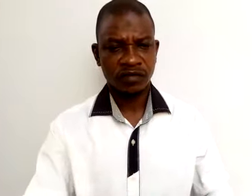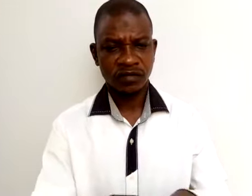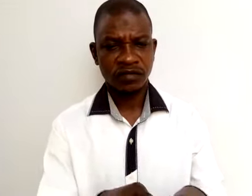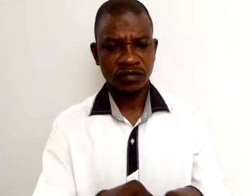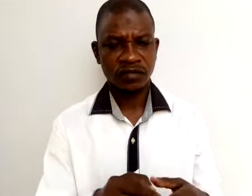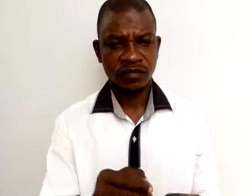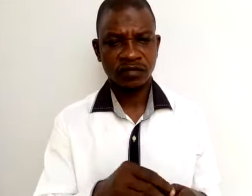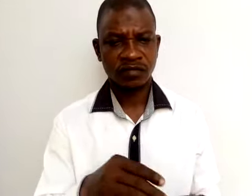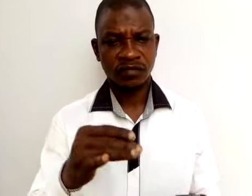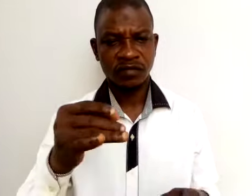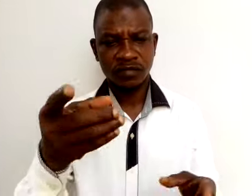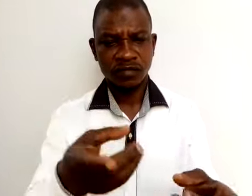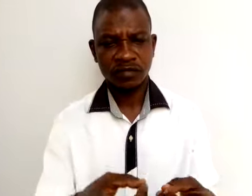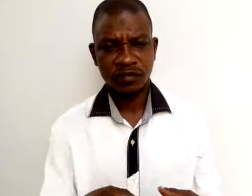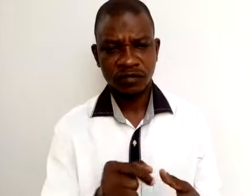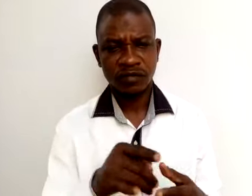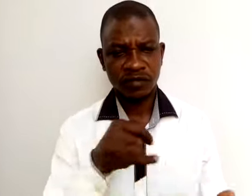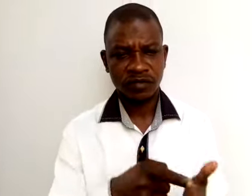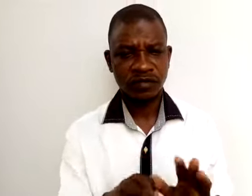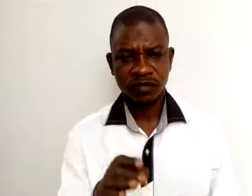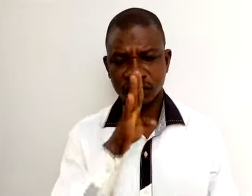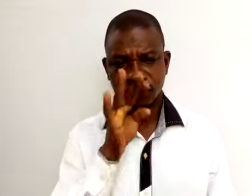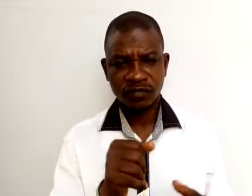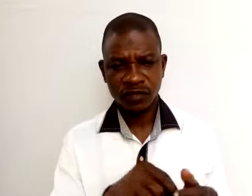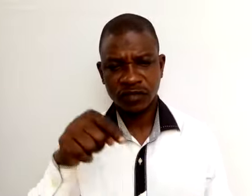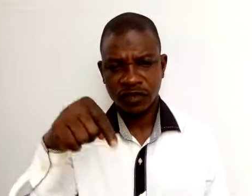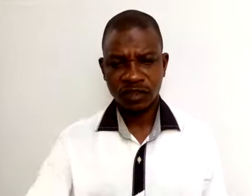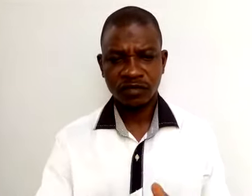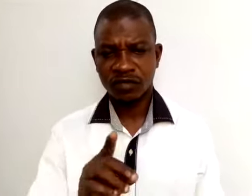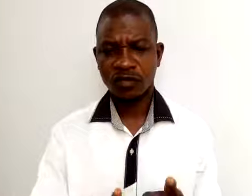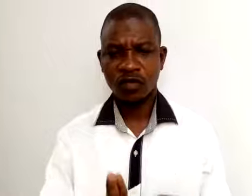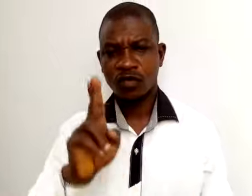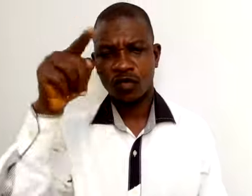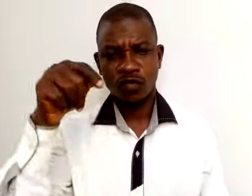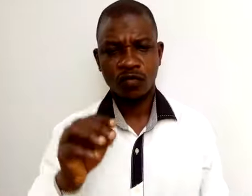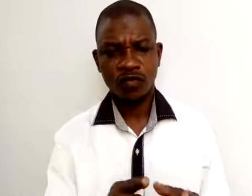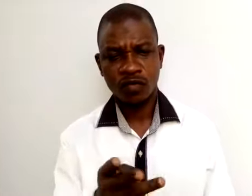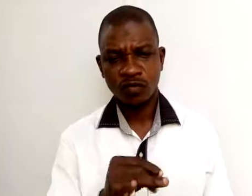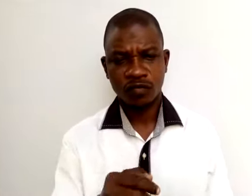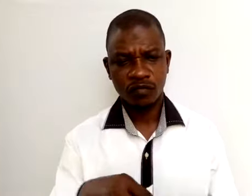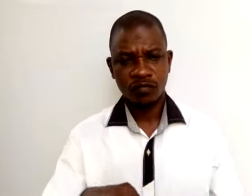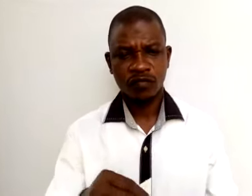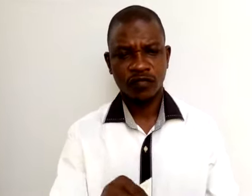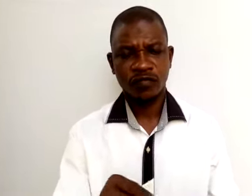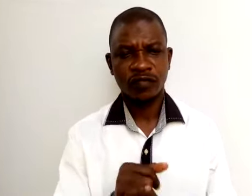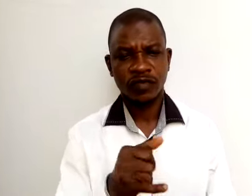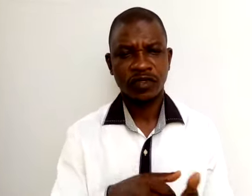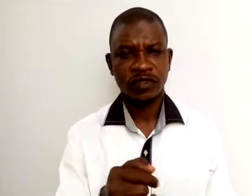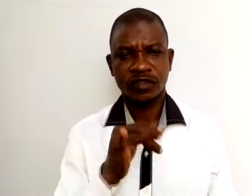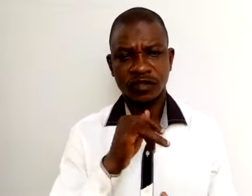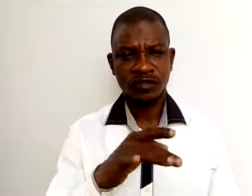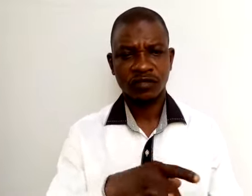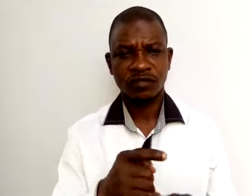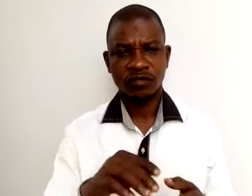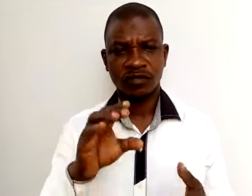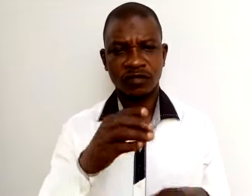curve. It can be a downward or a upward movement. It is caused by a change